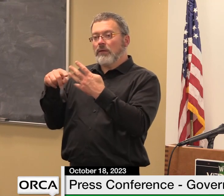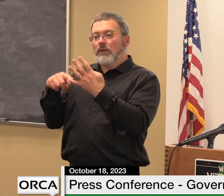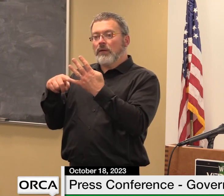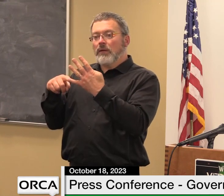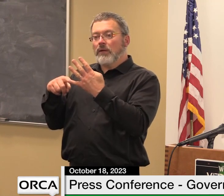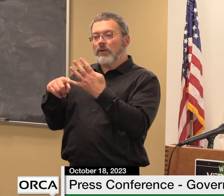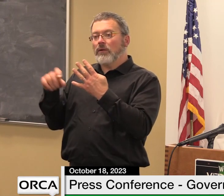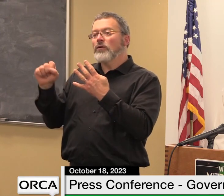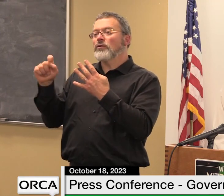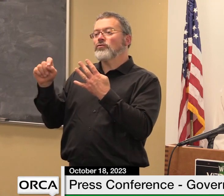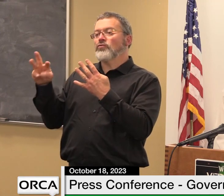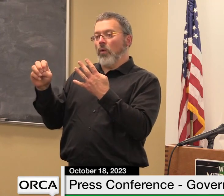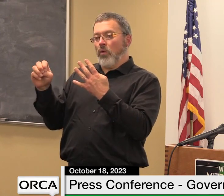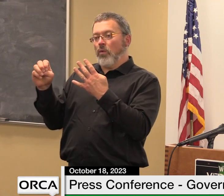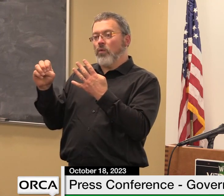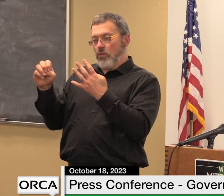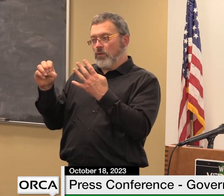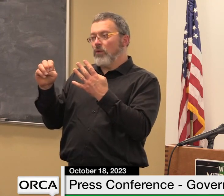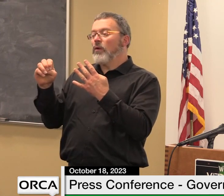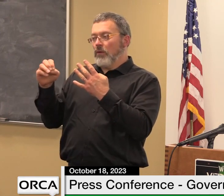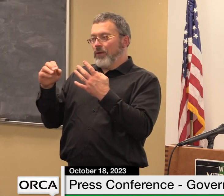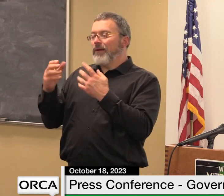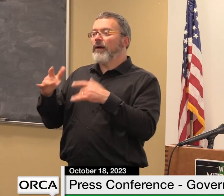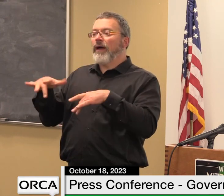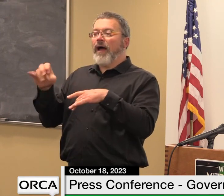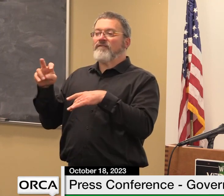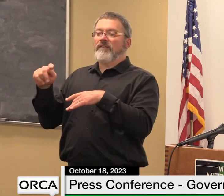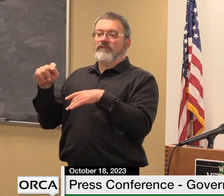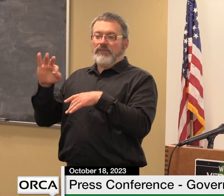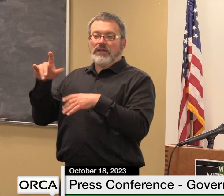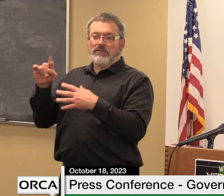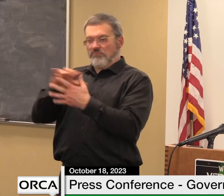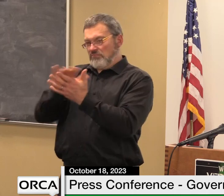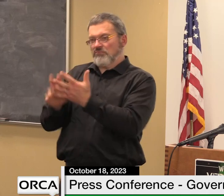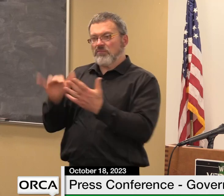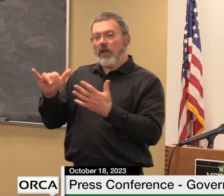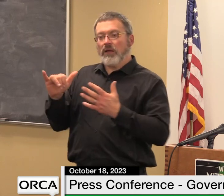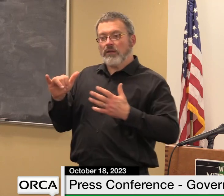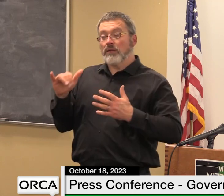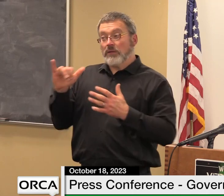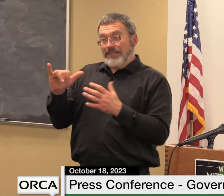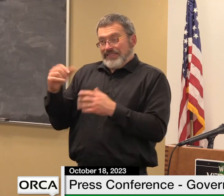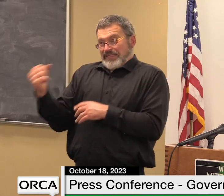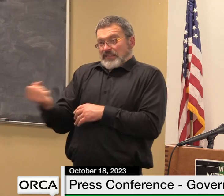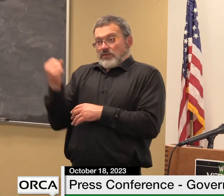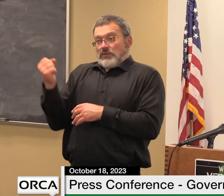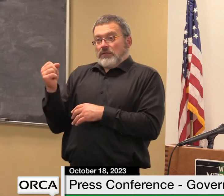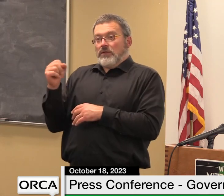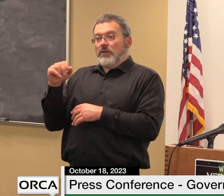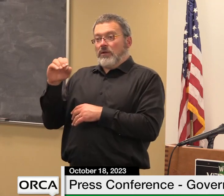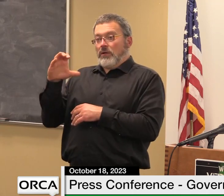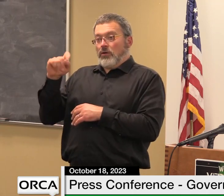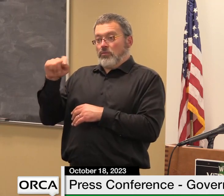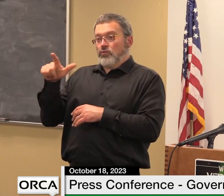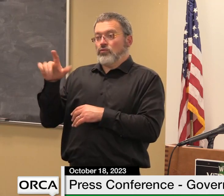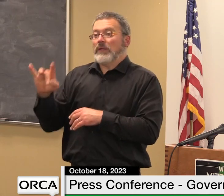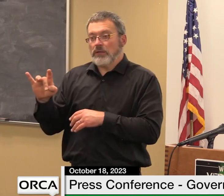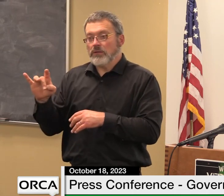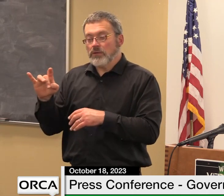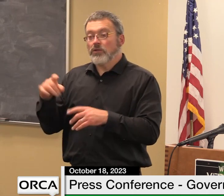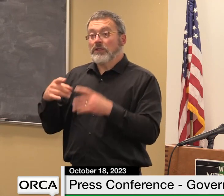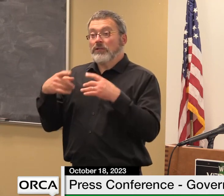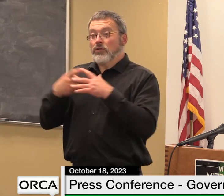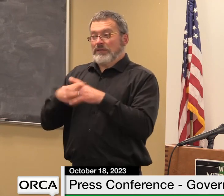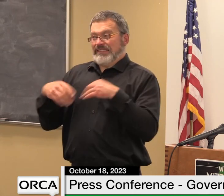5. And then on Saturday, October 28th, tires will be on sale from 8 a.m. to